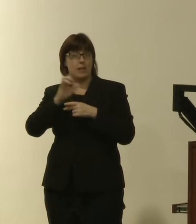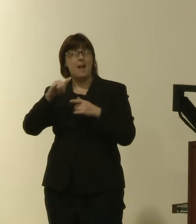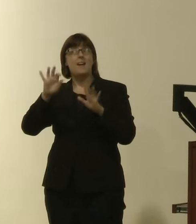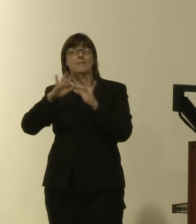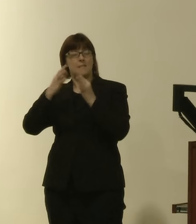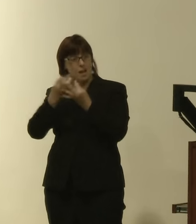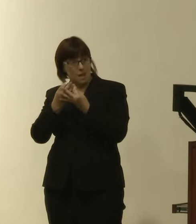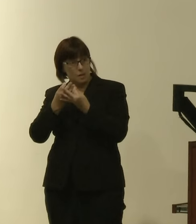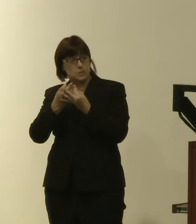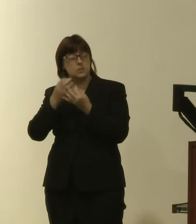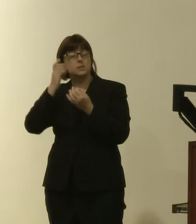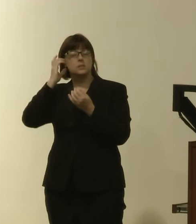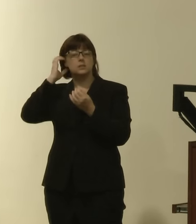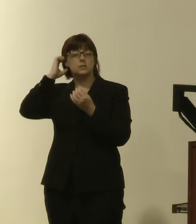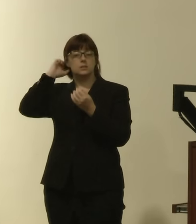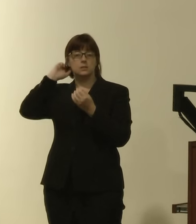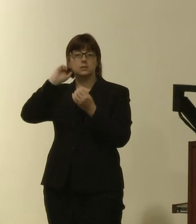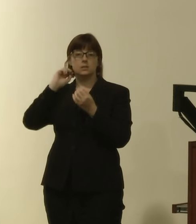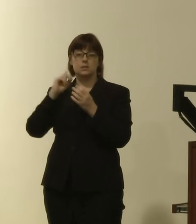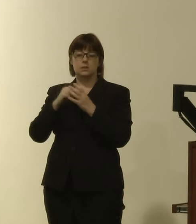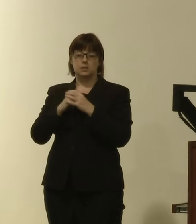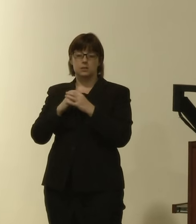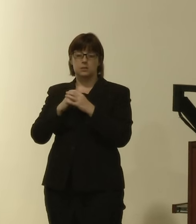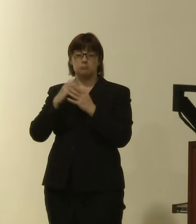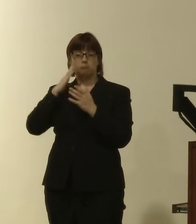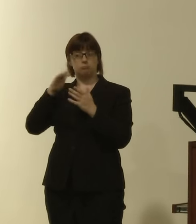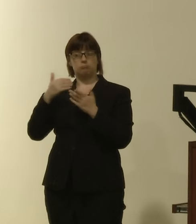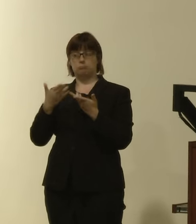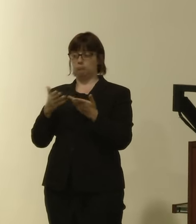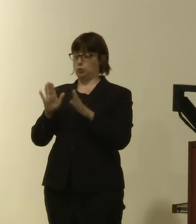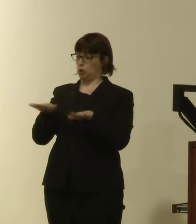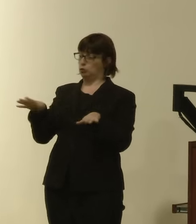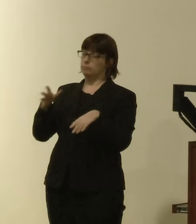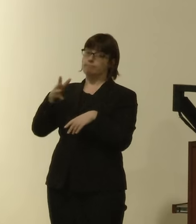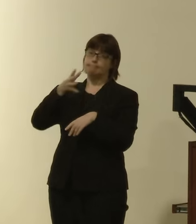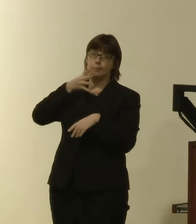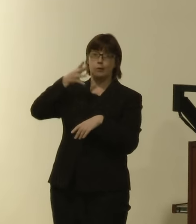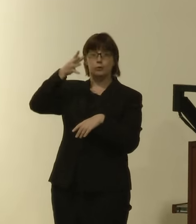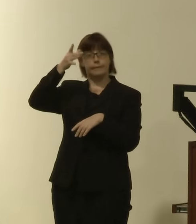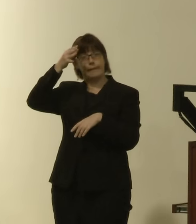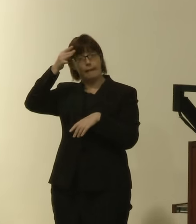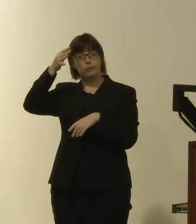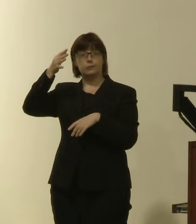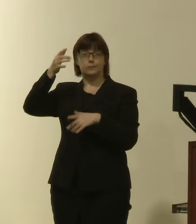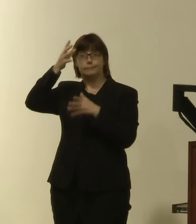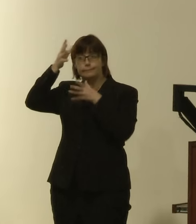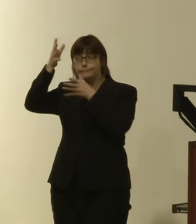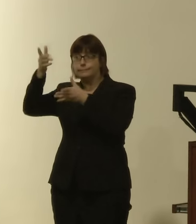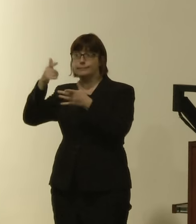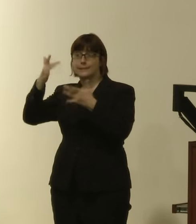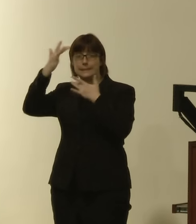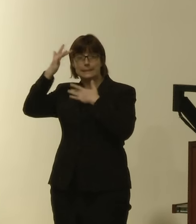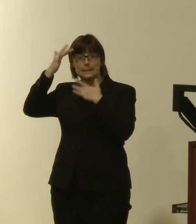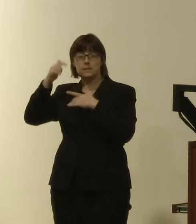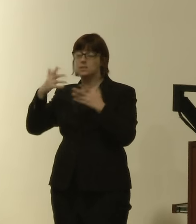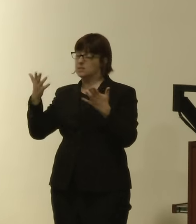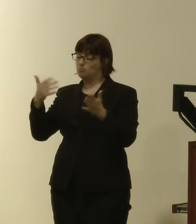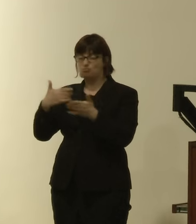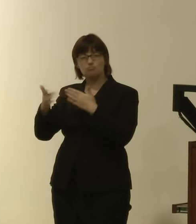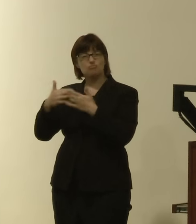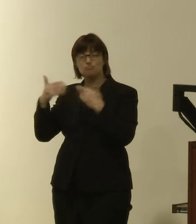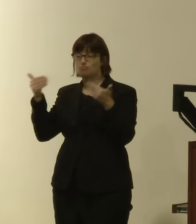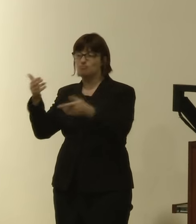Families knowing that their children, mothers, fathers had Ebola, they took care of them